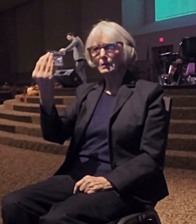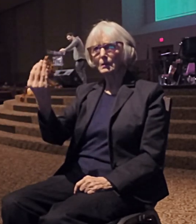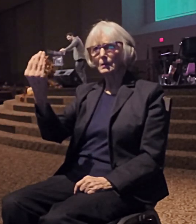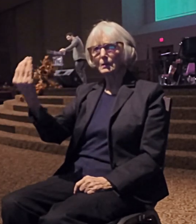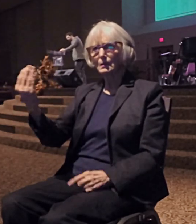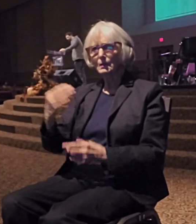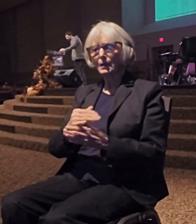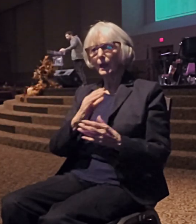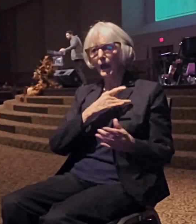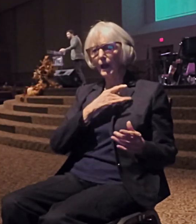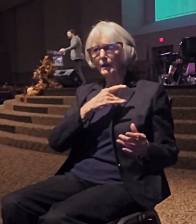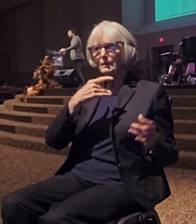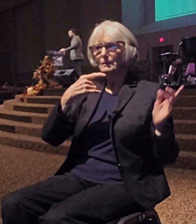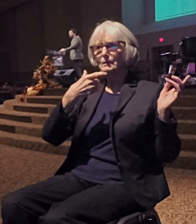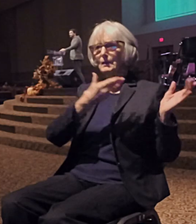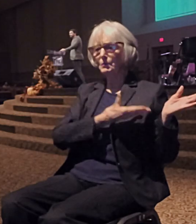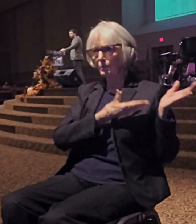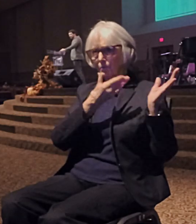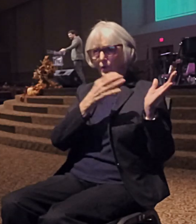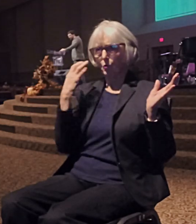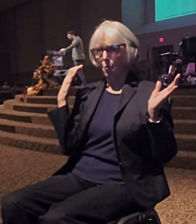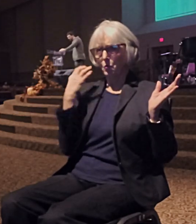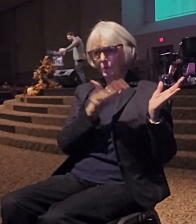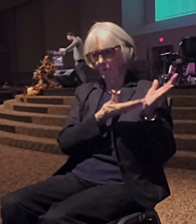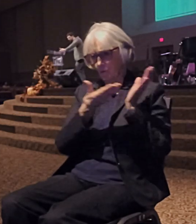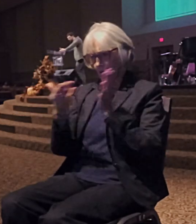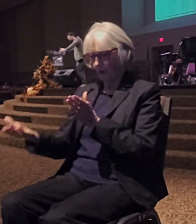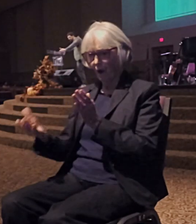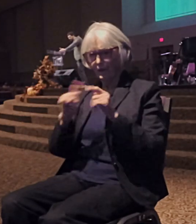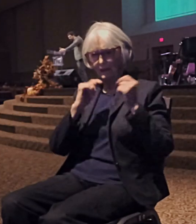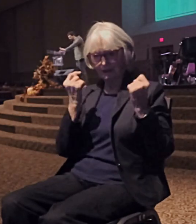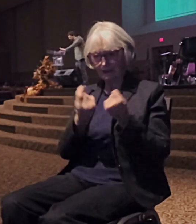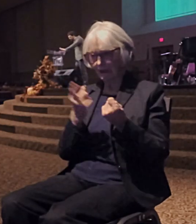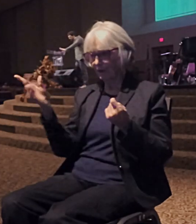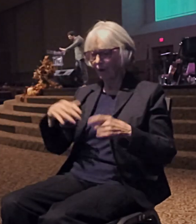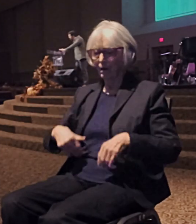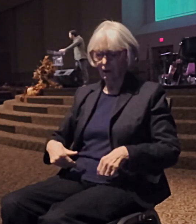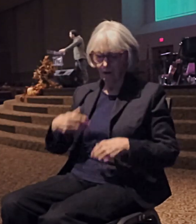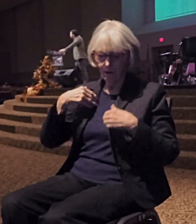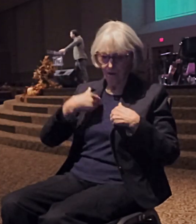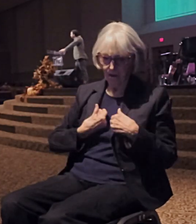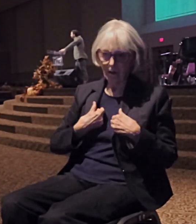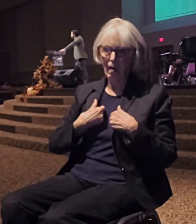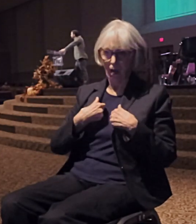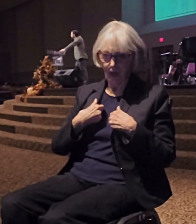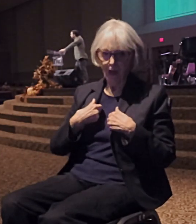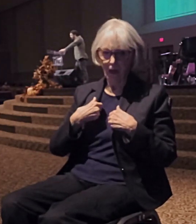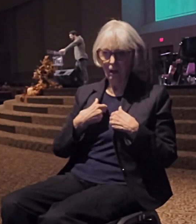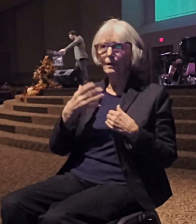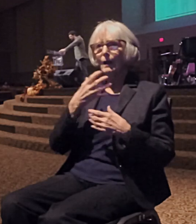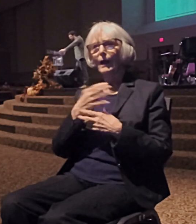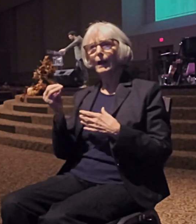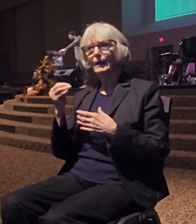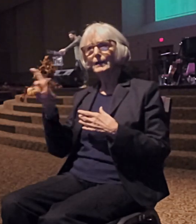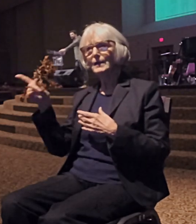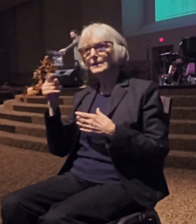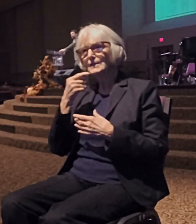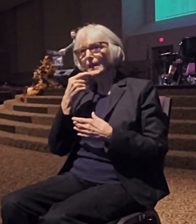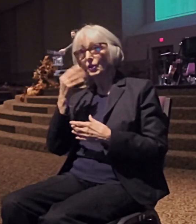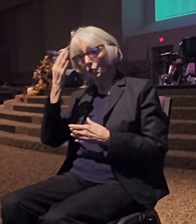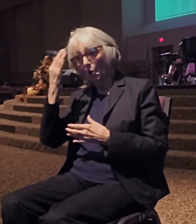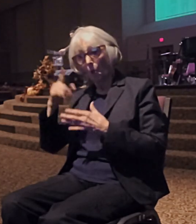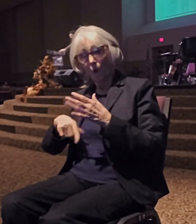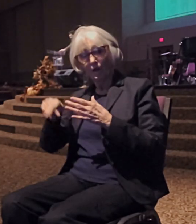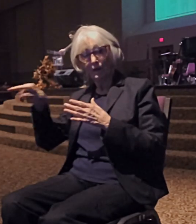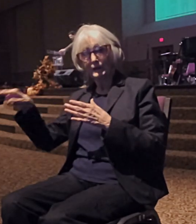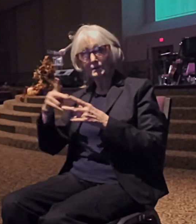Bringing the team out there, they're all tired and winded. Here's what he says. Anybody know what this place is? This is